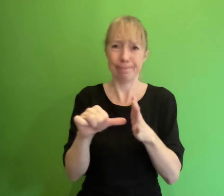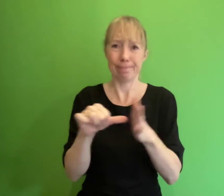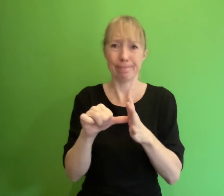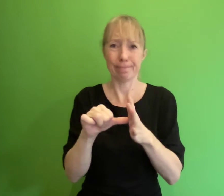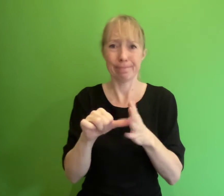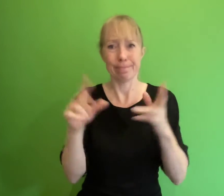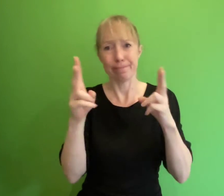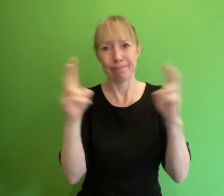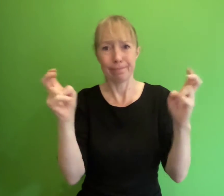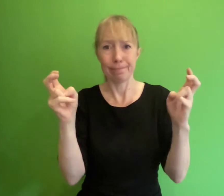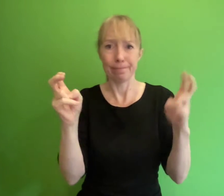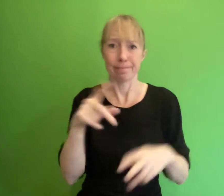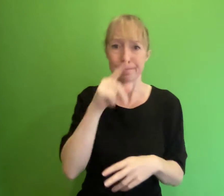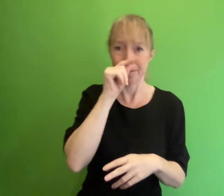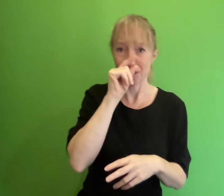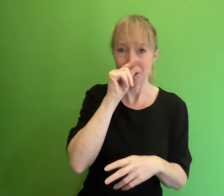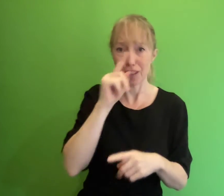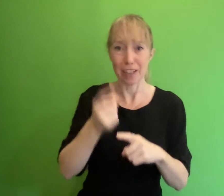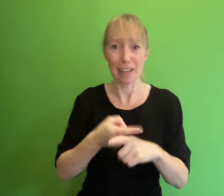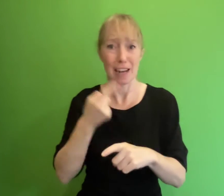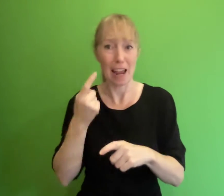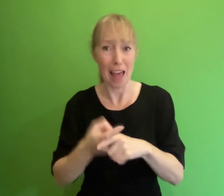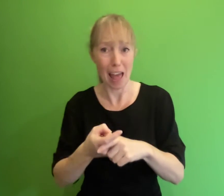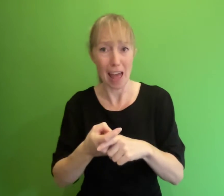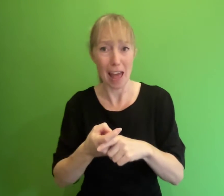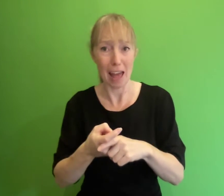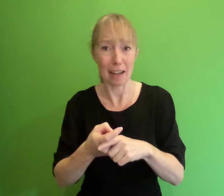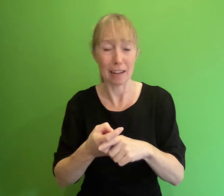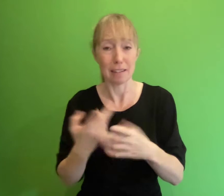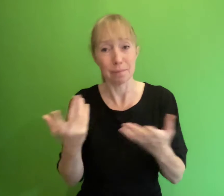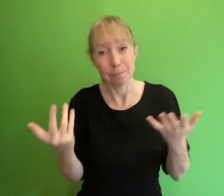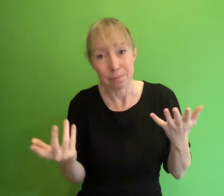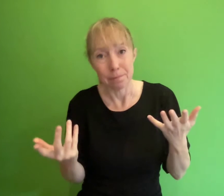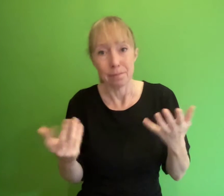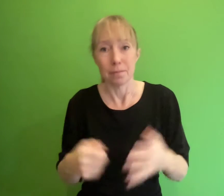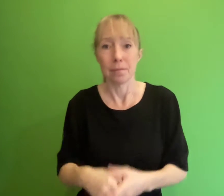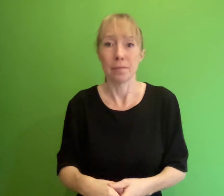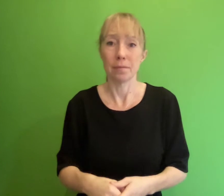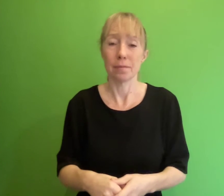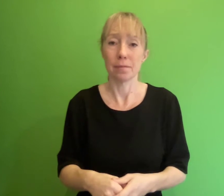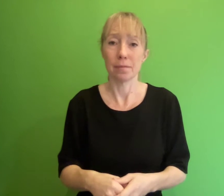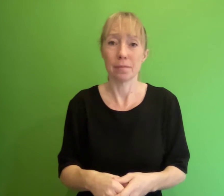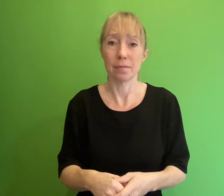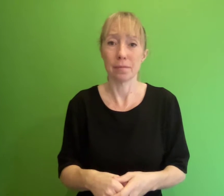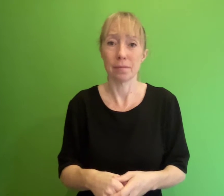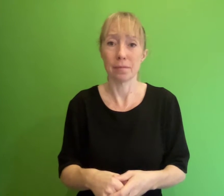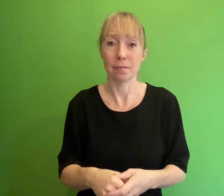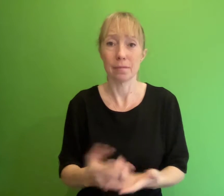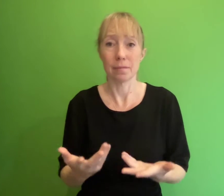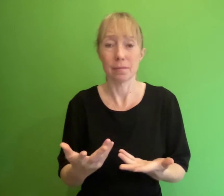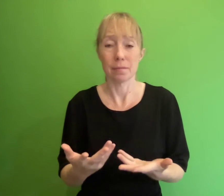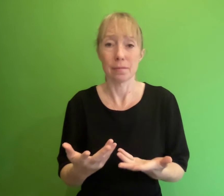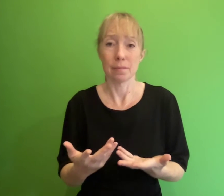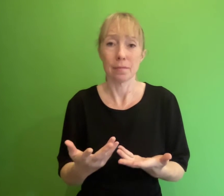money, and presumably doing so over a period of time, we won't generate that audience.